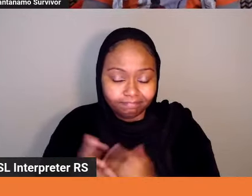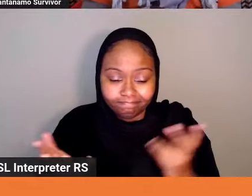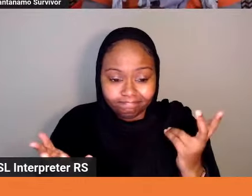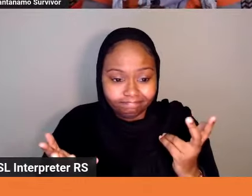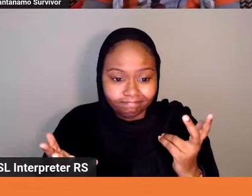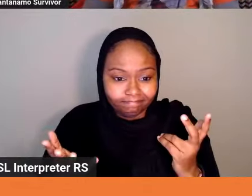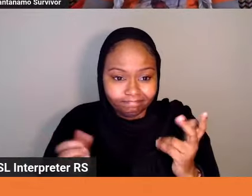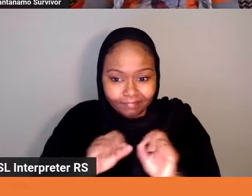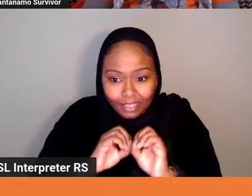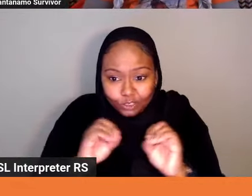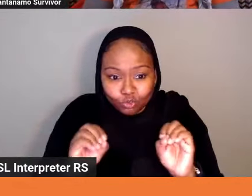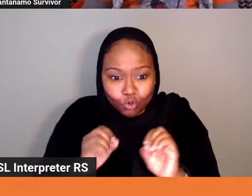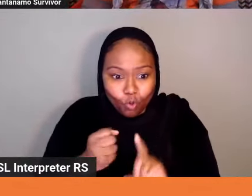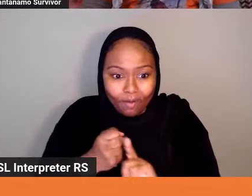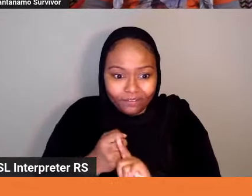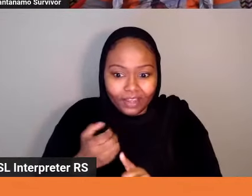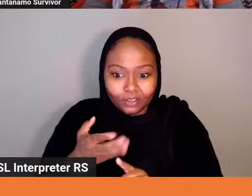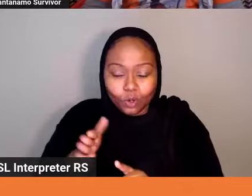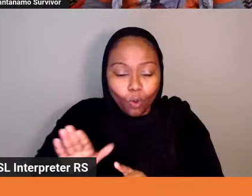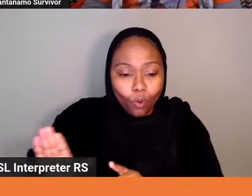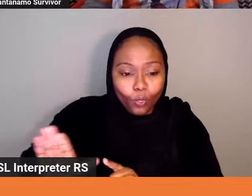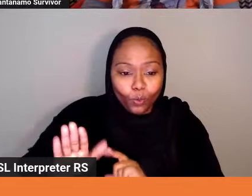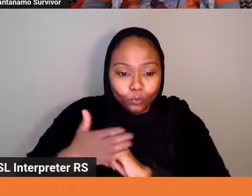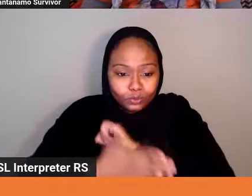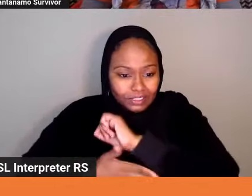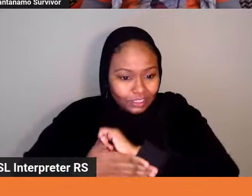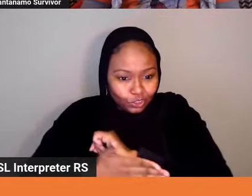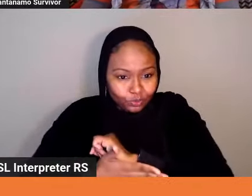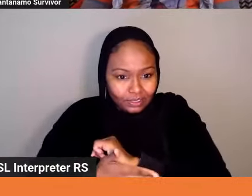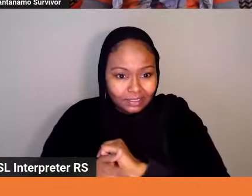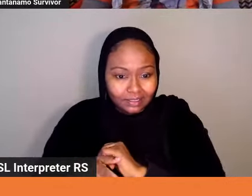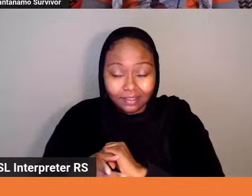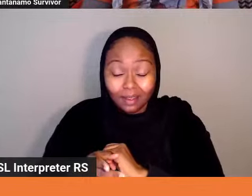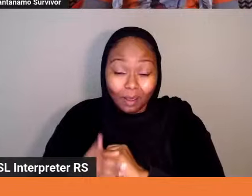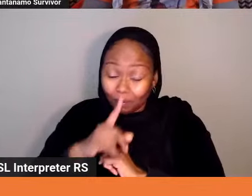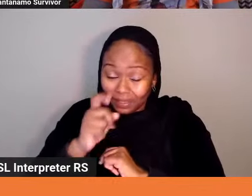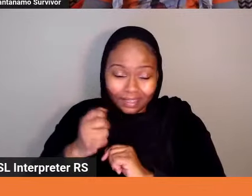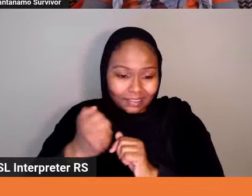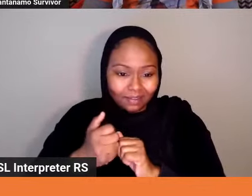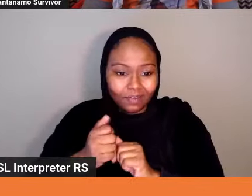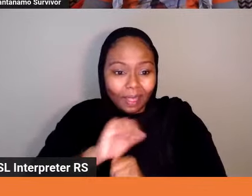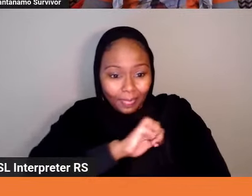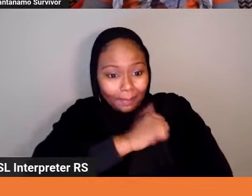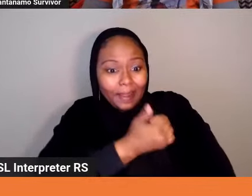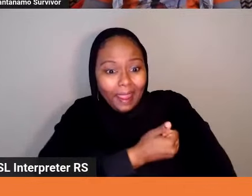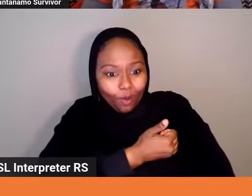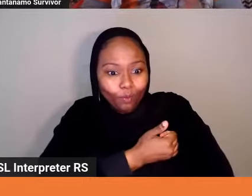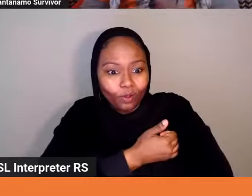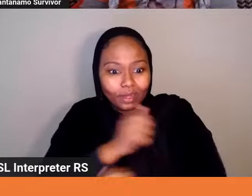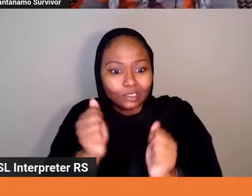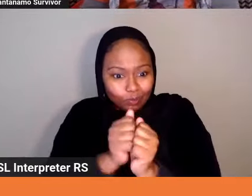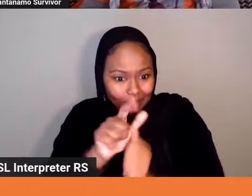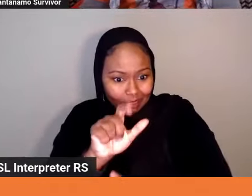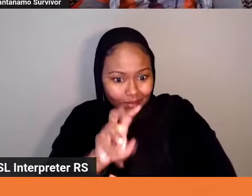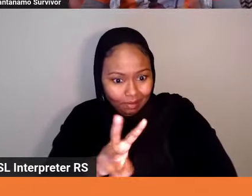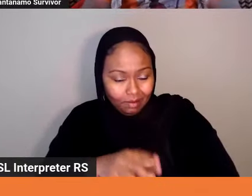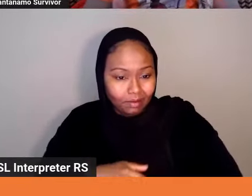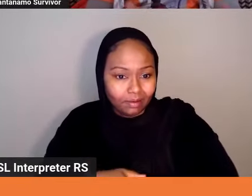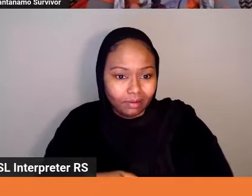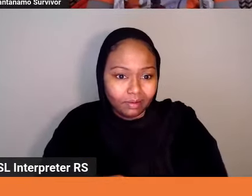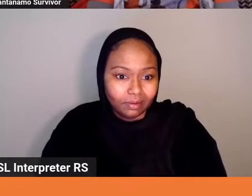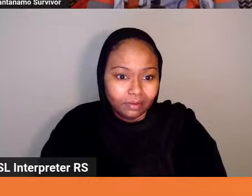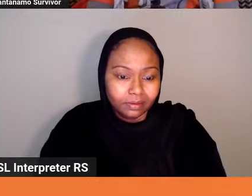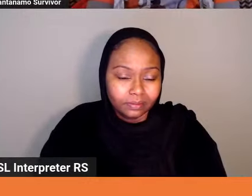has no effect on those countries because they are in power. And they have also backup by other countries, like now what happened